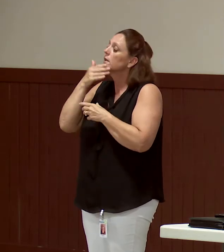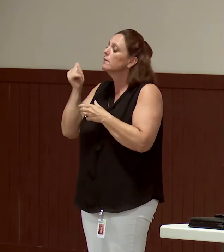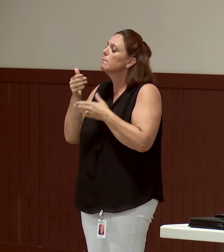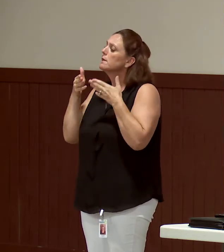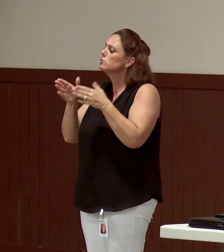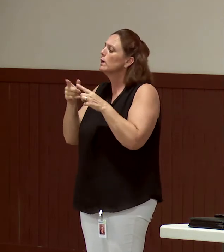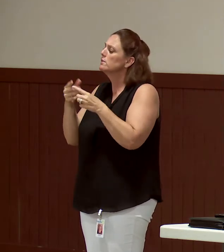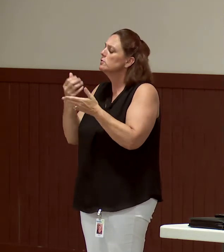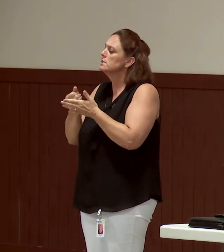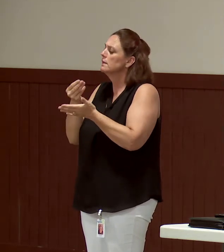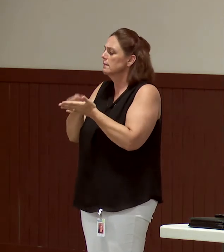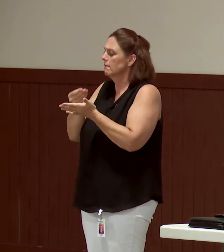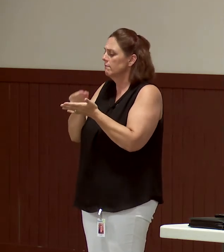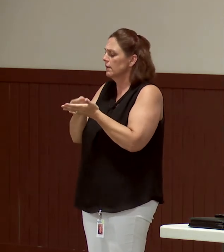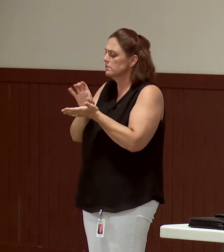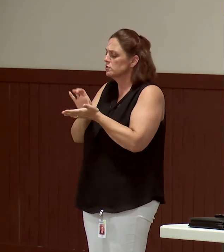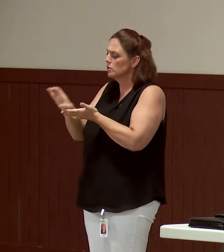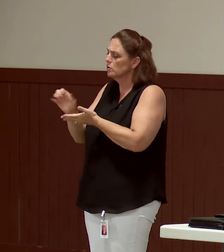ARPA funds.